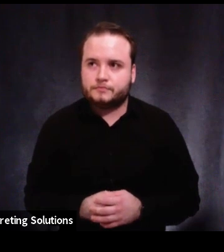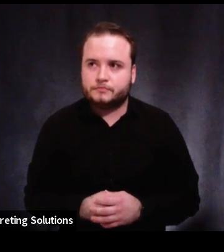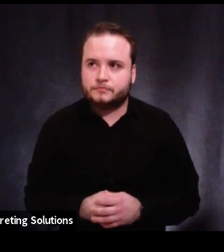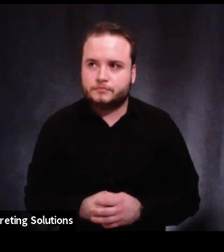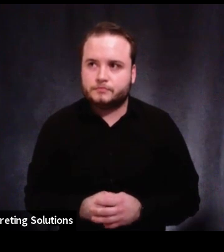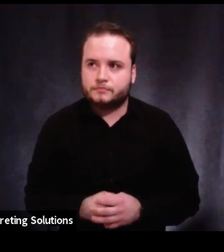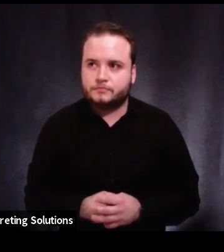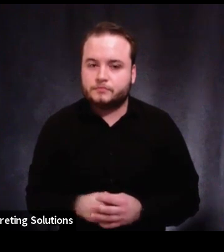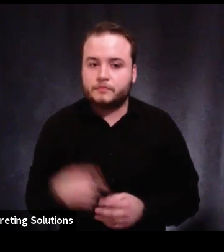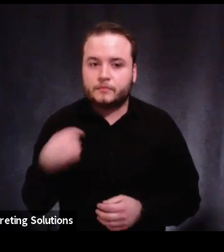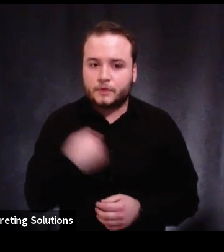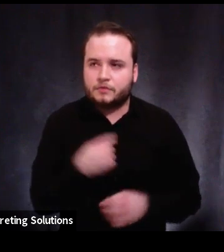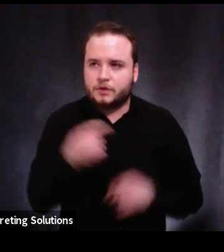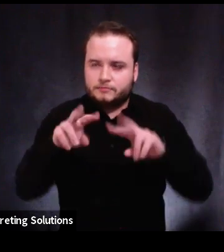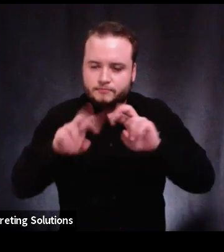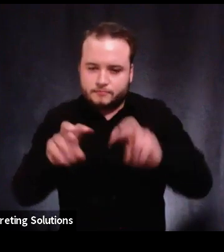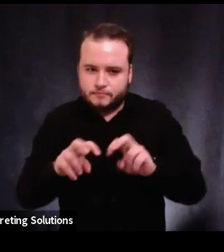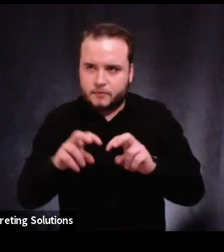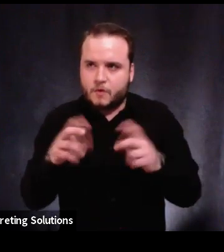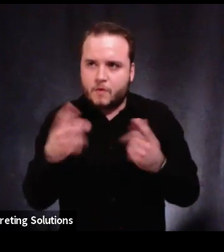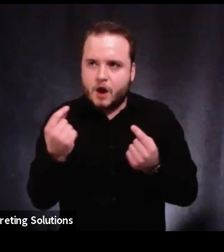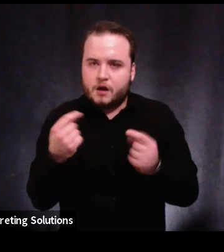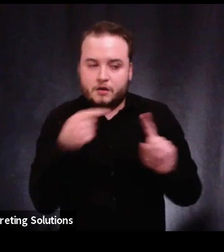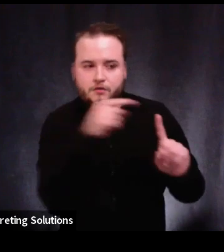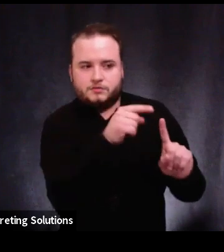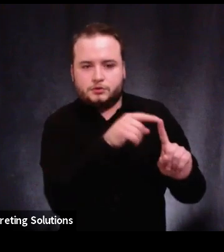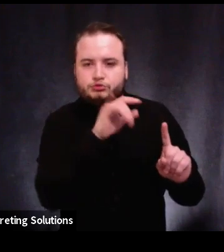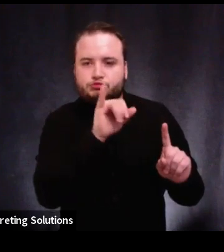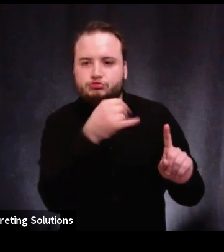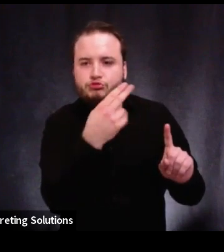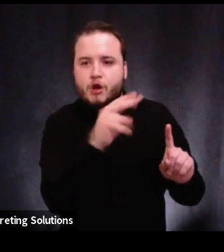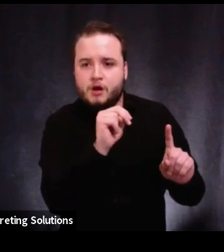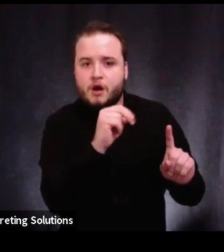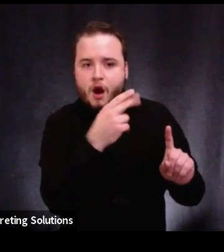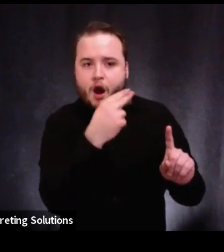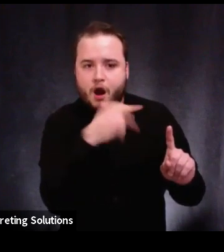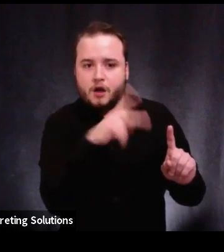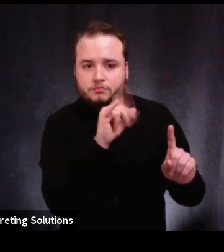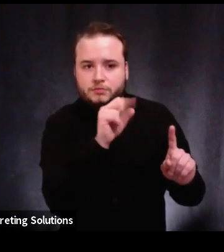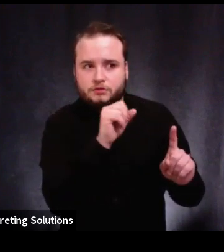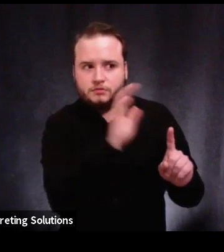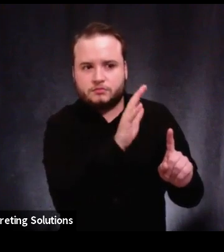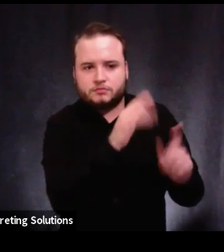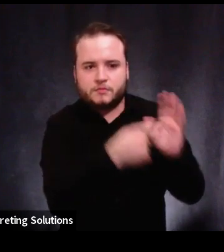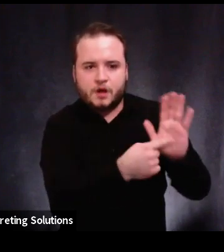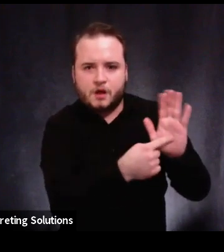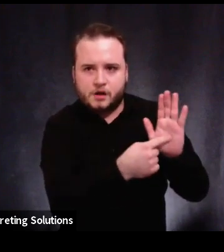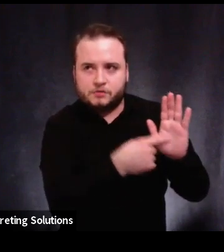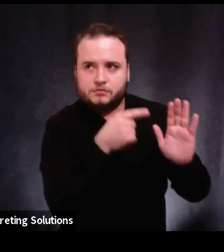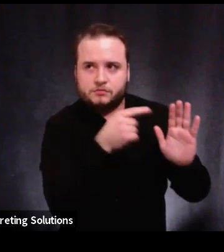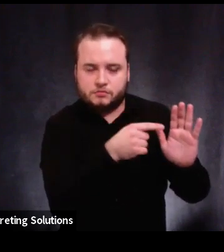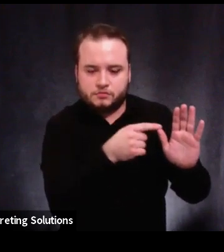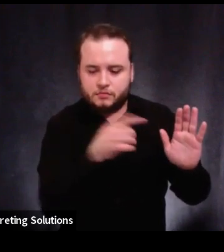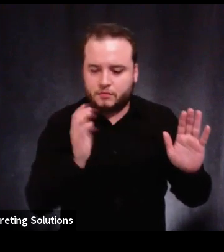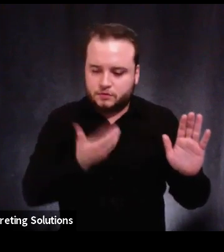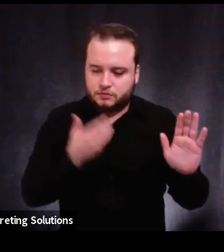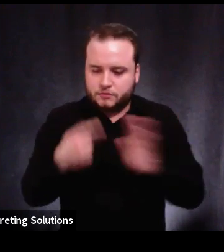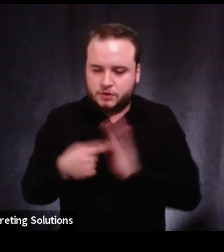you asked, the scenarios that we demonstrated are kind of static scenarios, and they assume